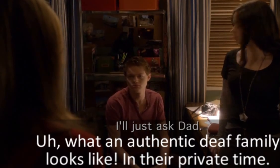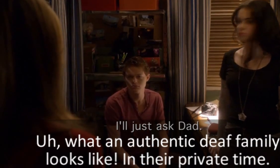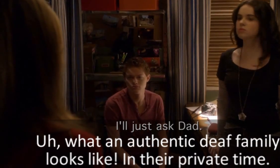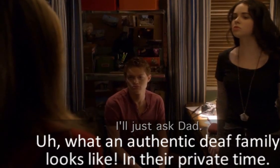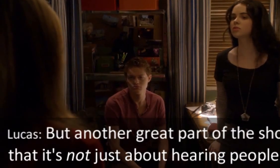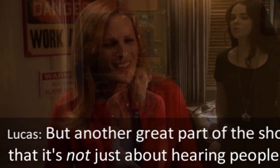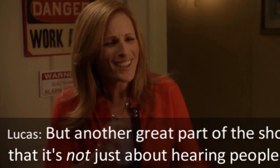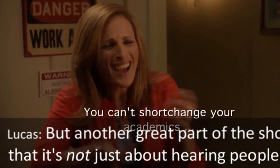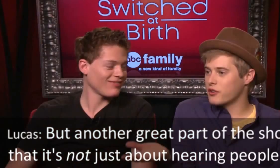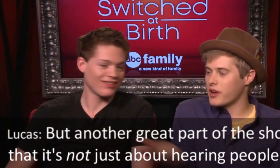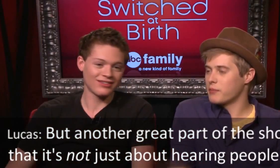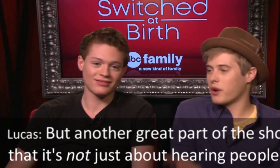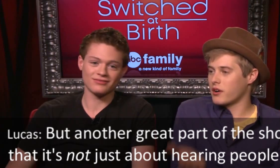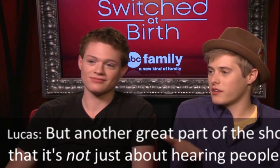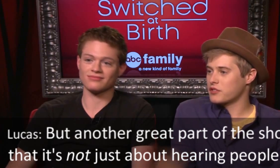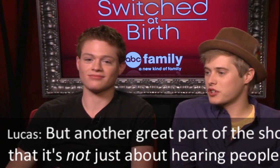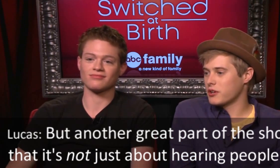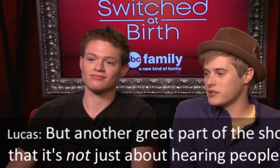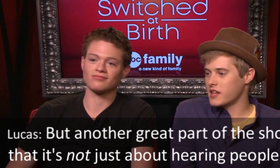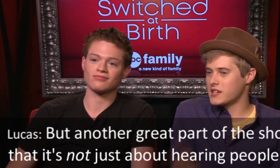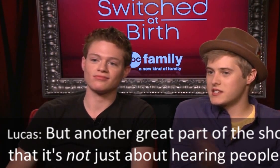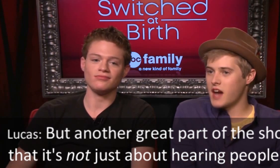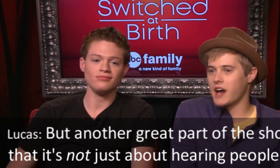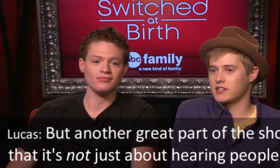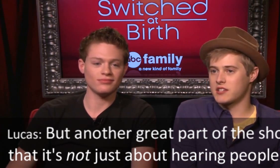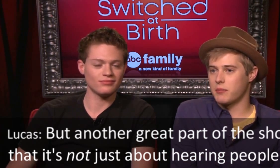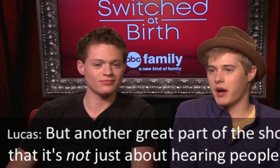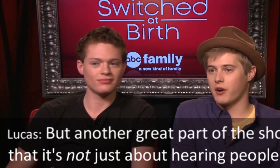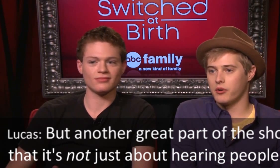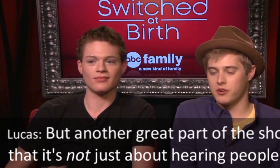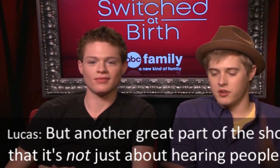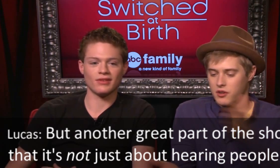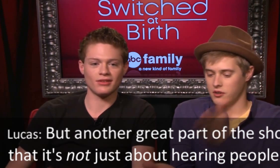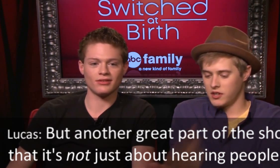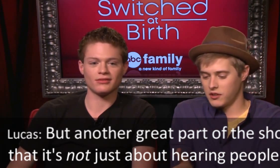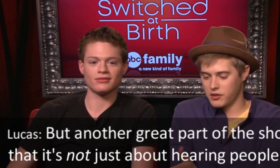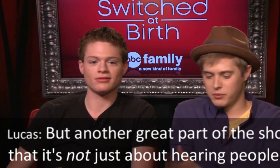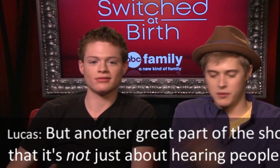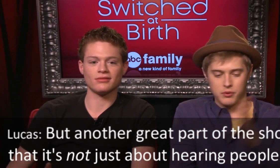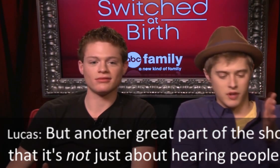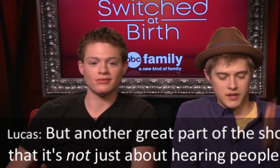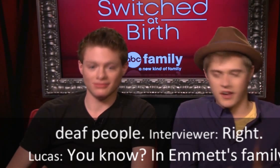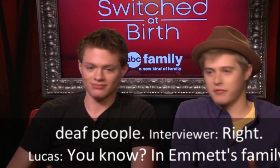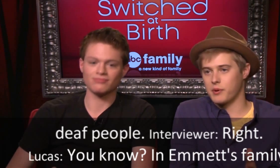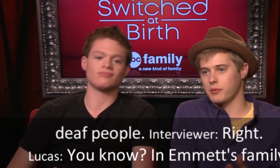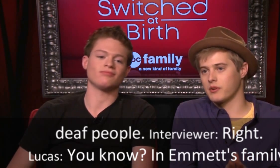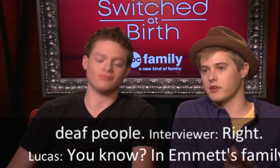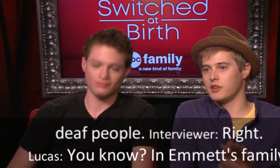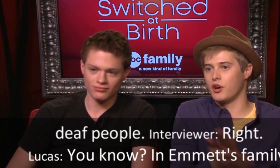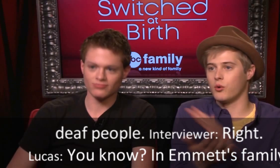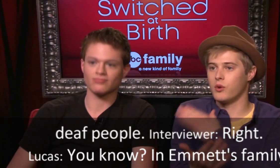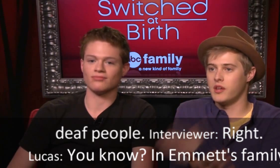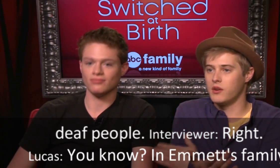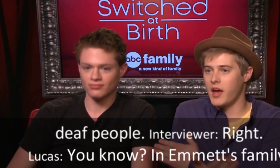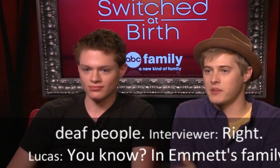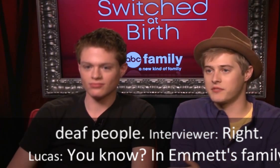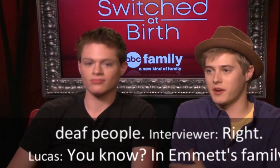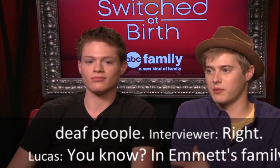private time. But another great part of the show is that it's not just about hearing people and deaf people. Right. You know, in Emmett's family,